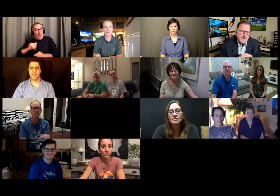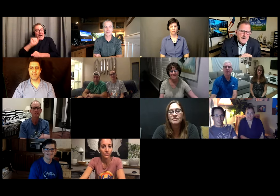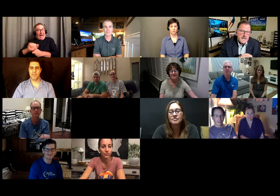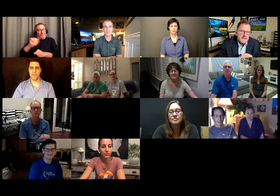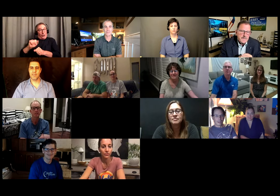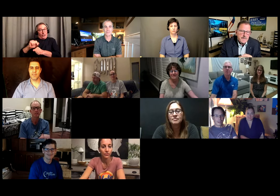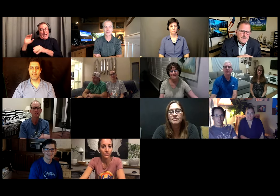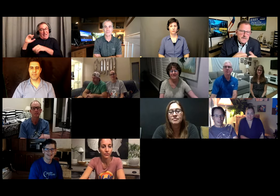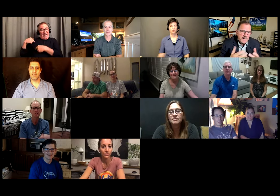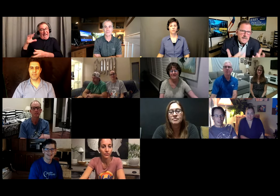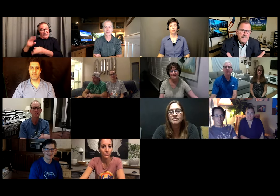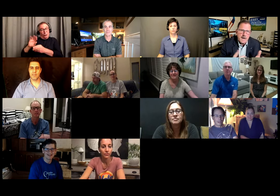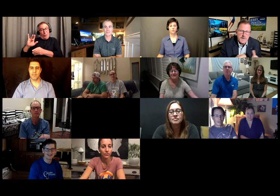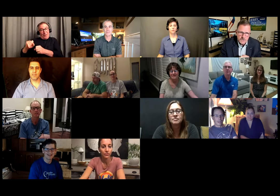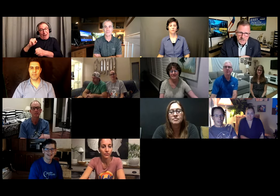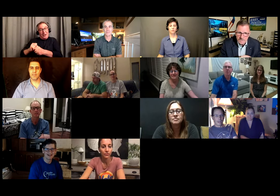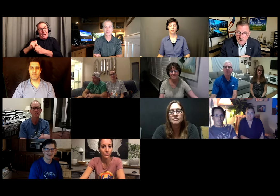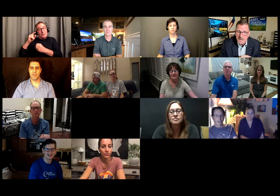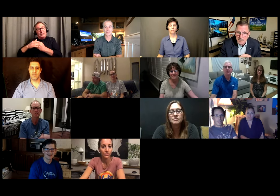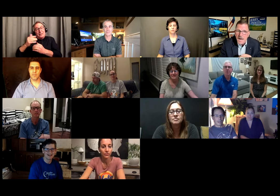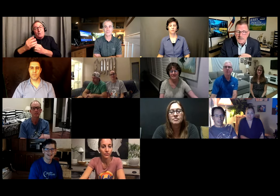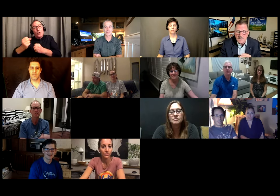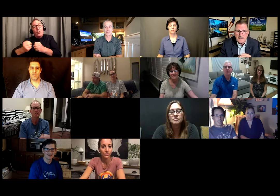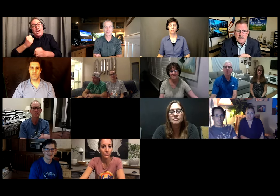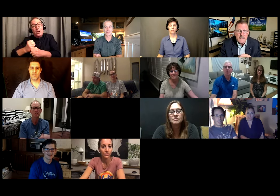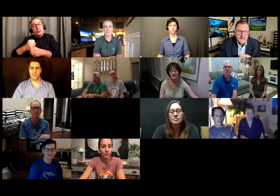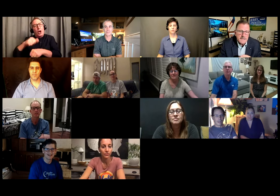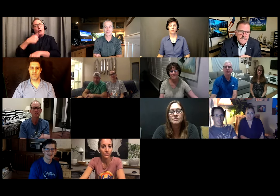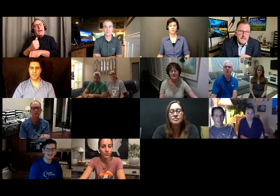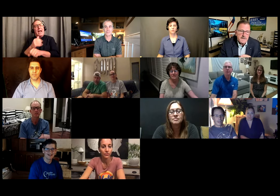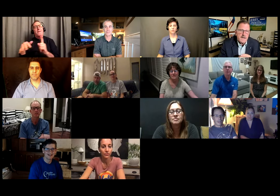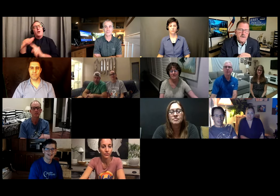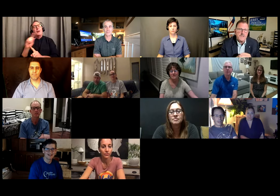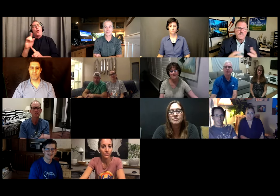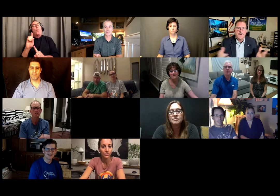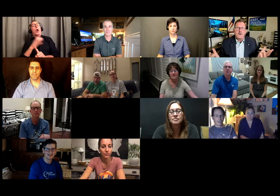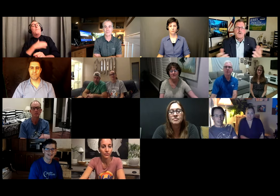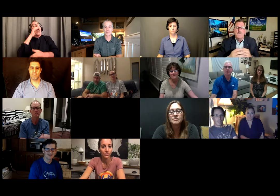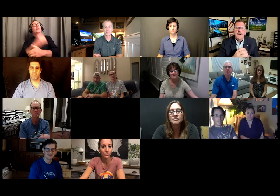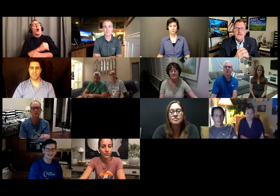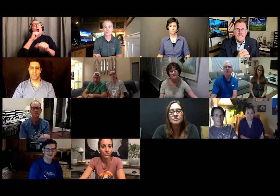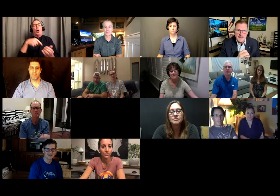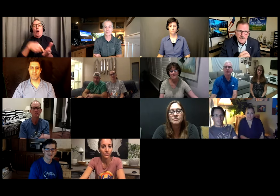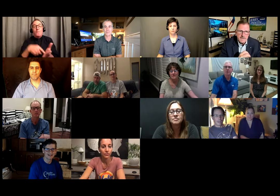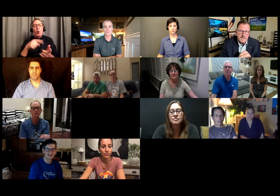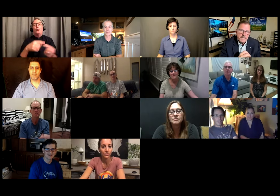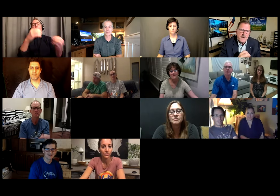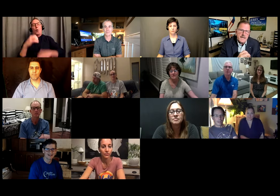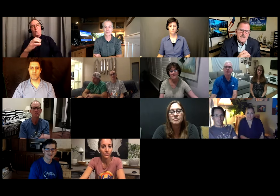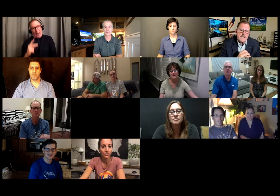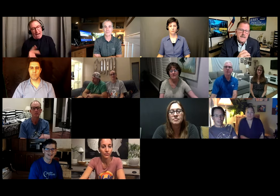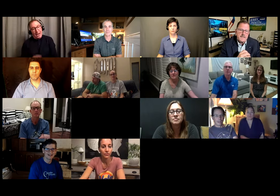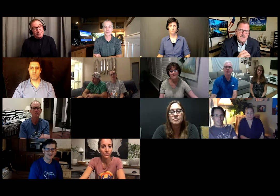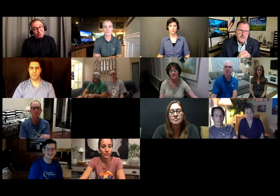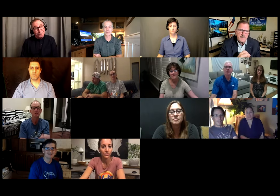years, to be able to create an environment where she can afford to come back to Pleasanton. I think a lot of our children grow and they leave,